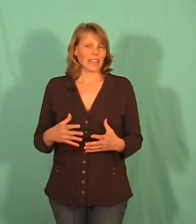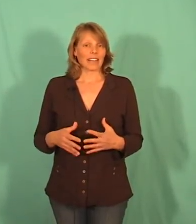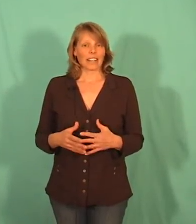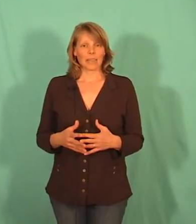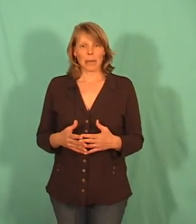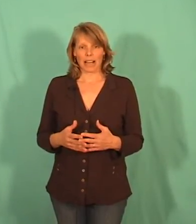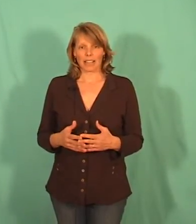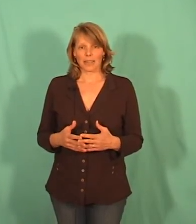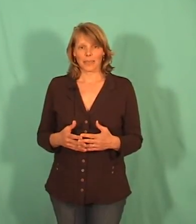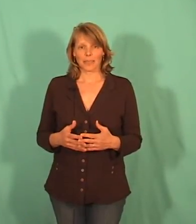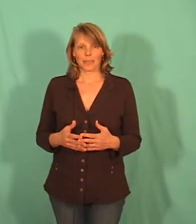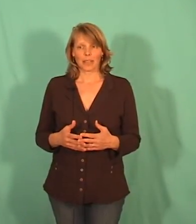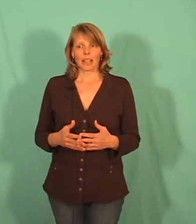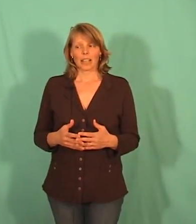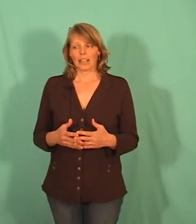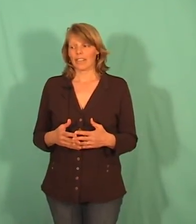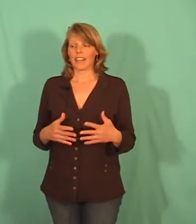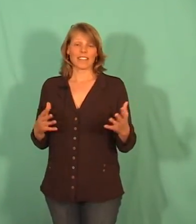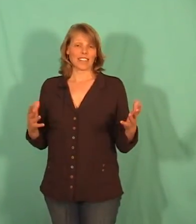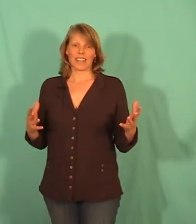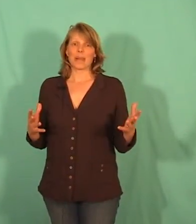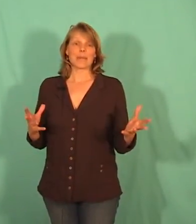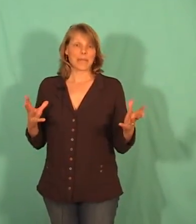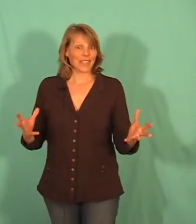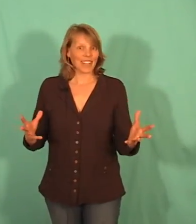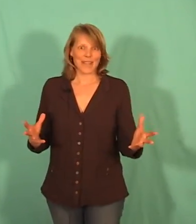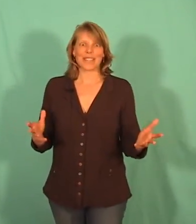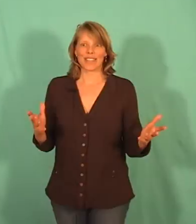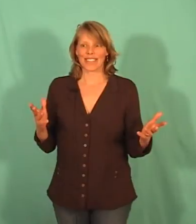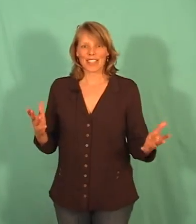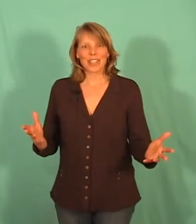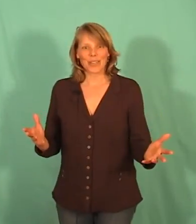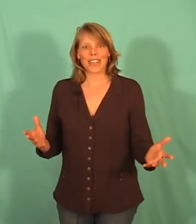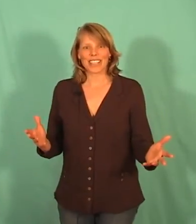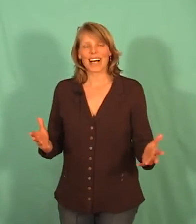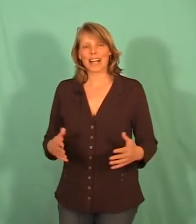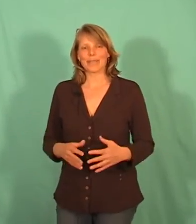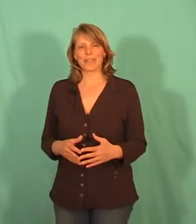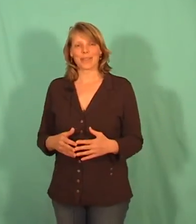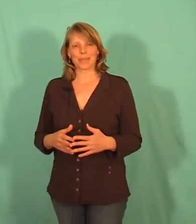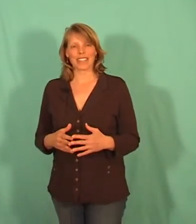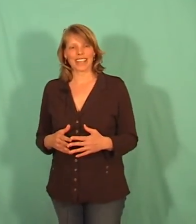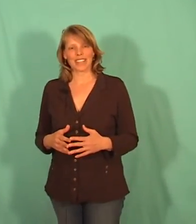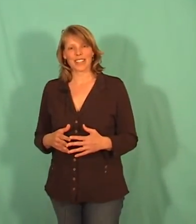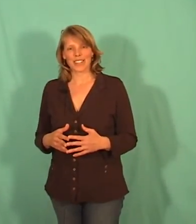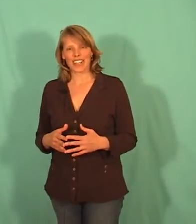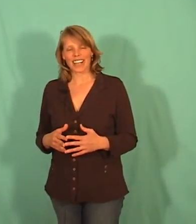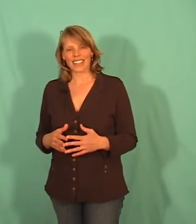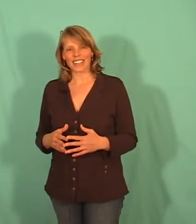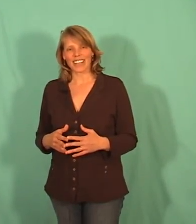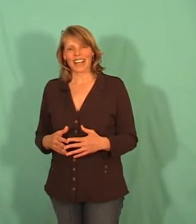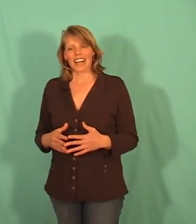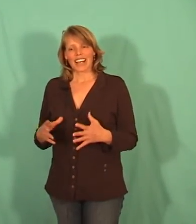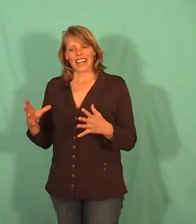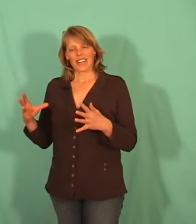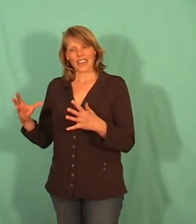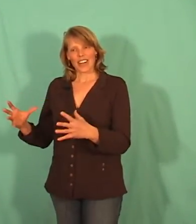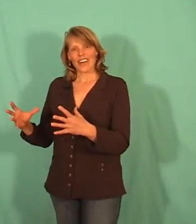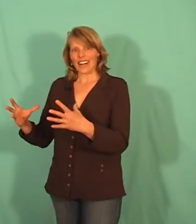signing back. Now face it, mealtime is such a great time for you to be signing to your child. Here they are, a